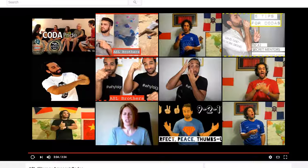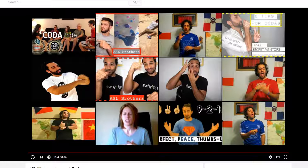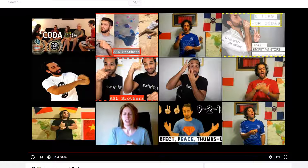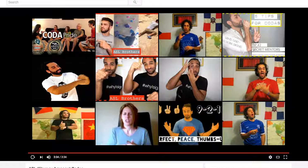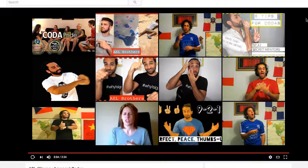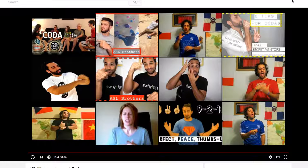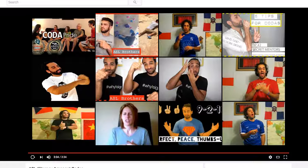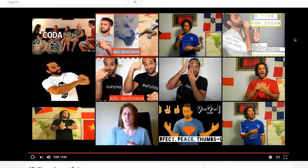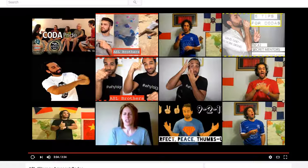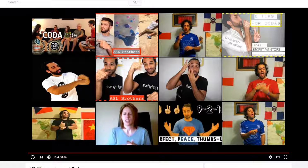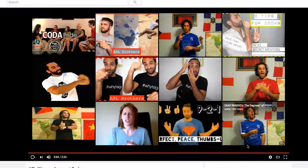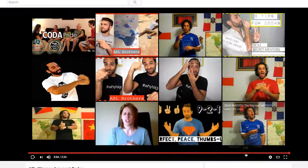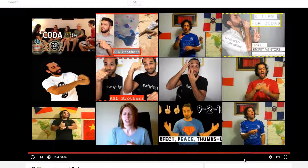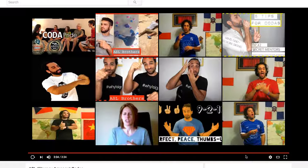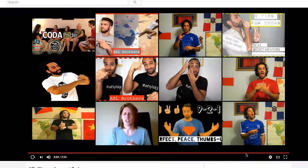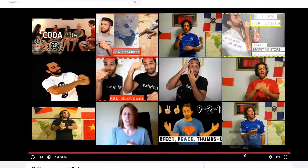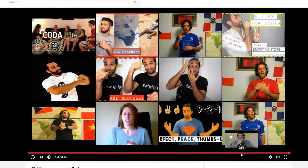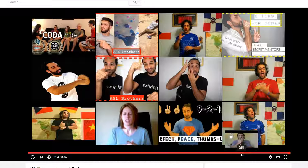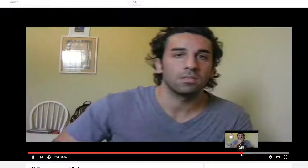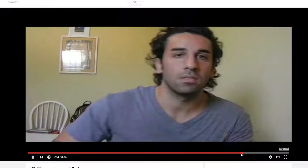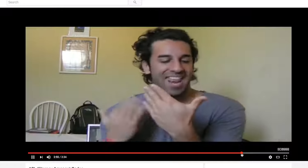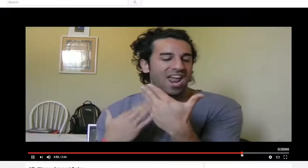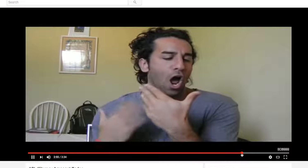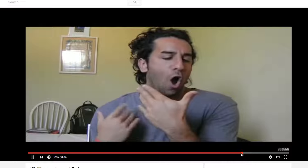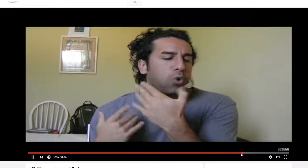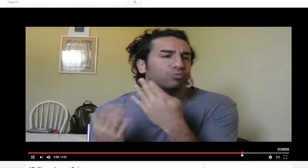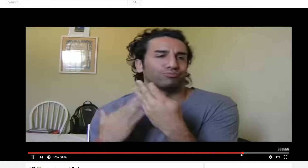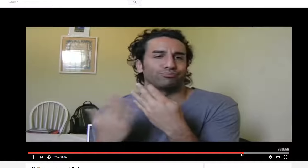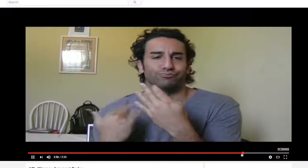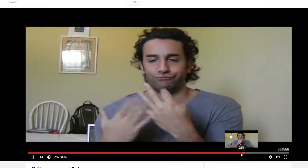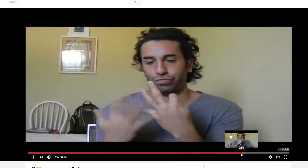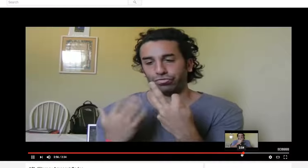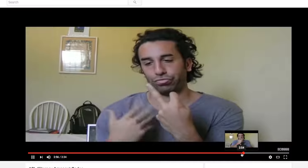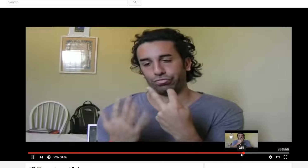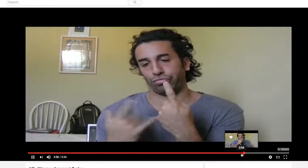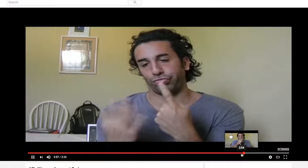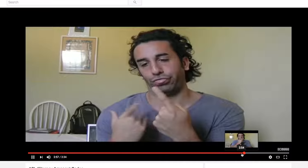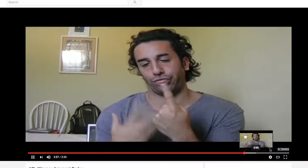that last part again because he talks, the emphasis is on the family. Here.